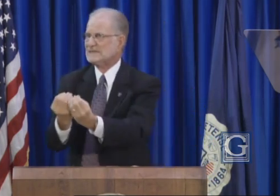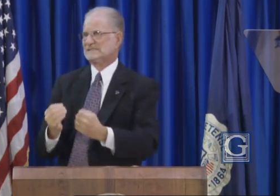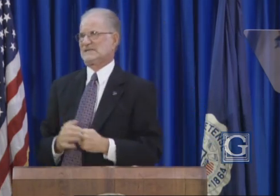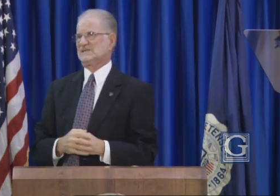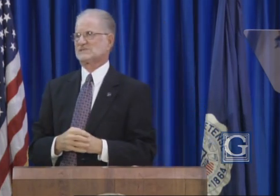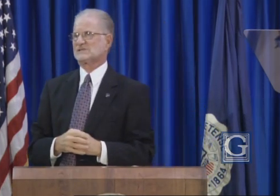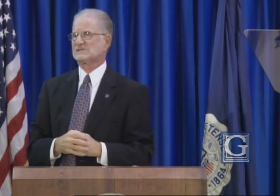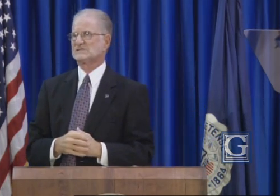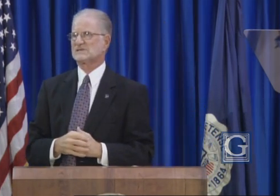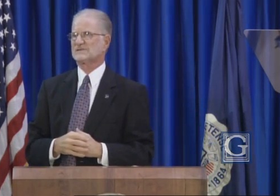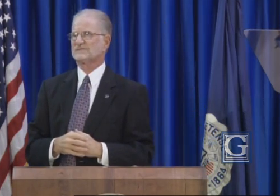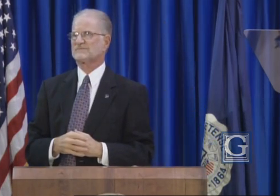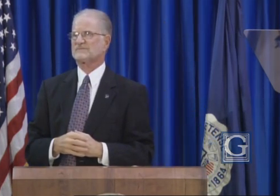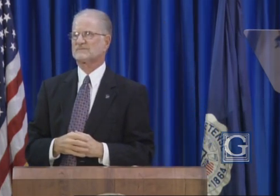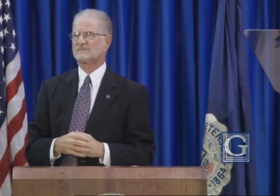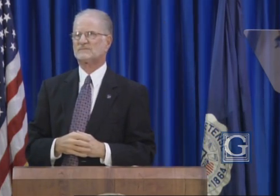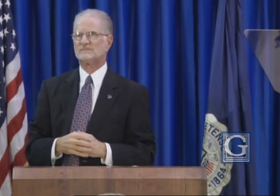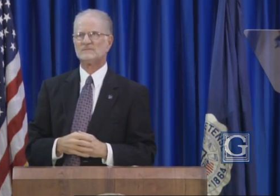departmental reorganizations.